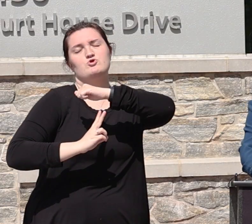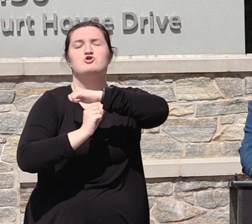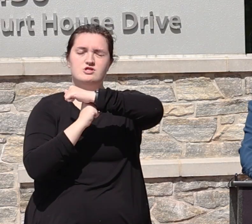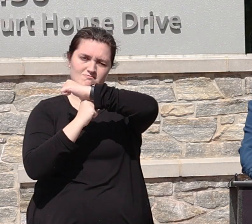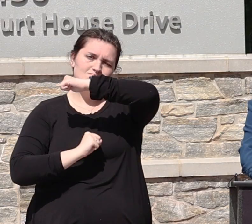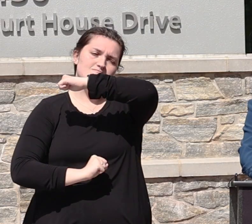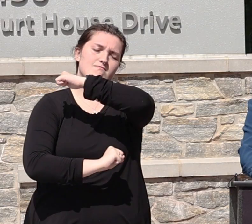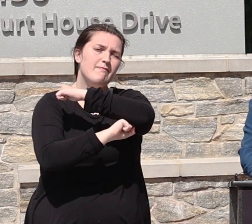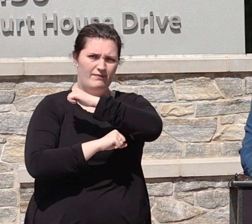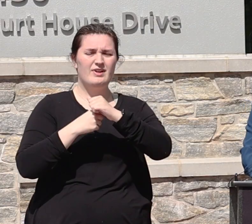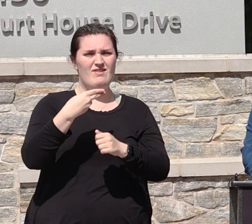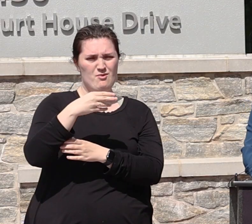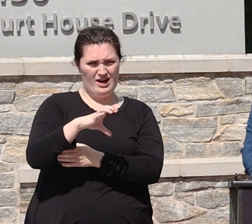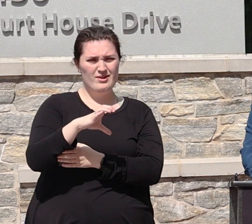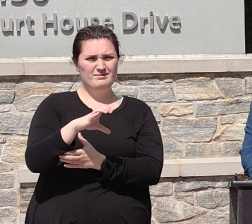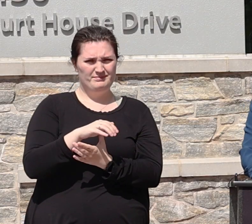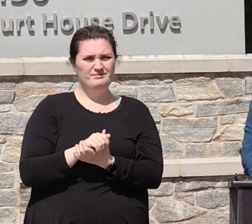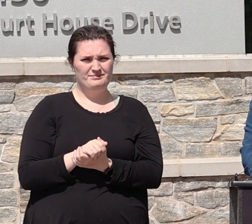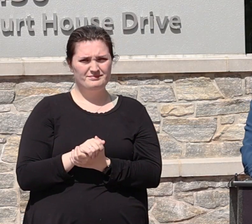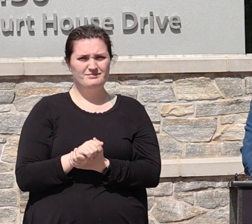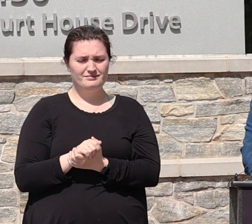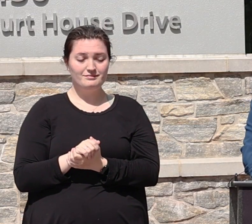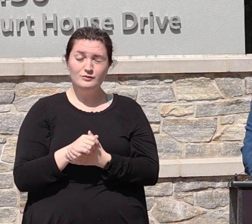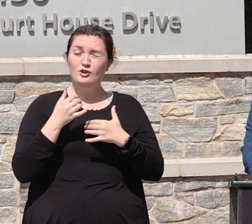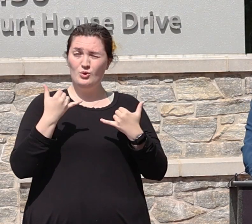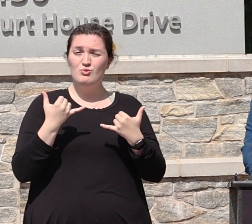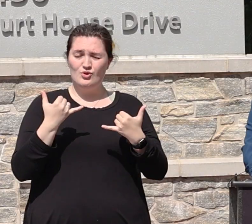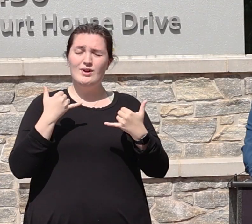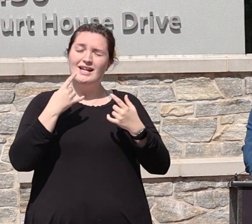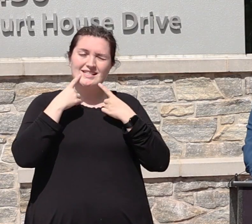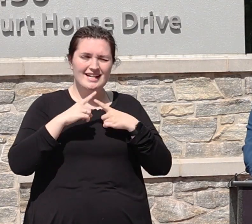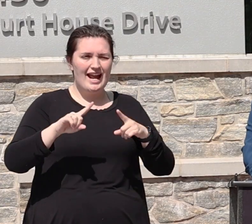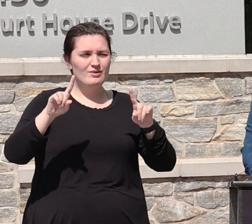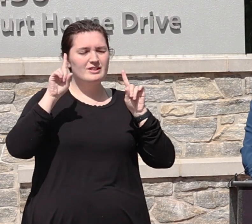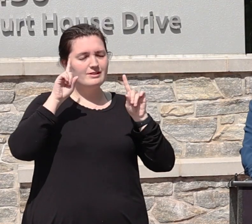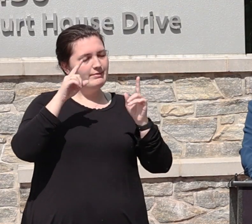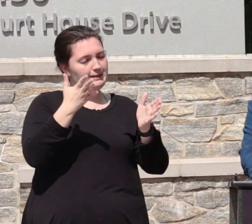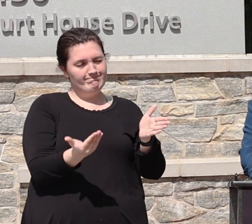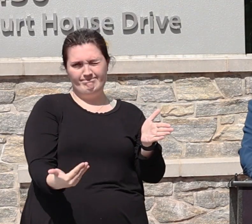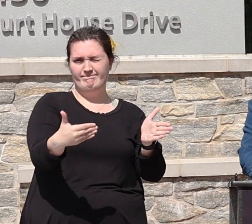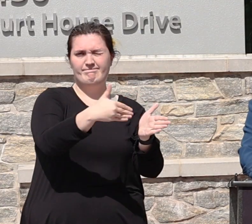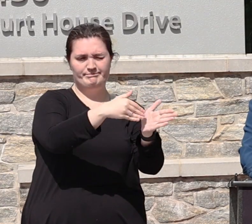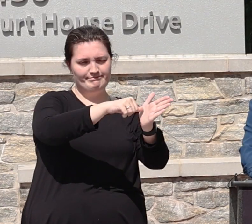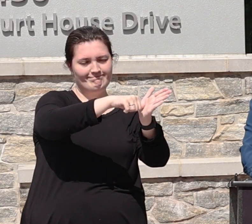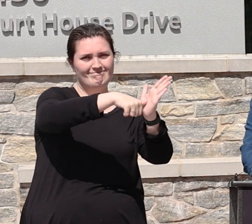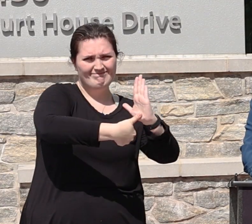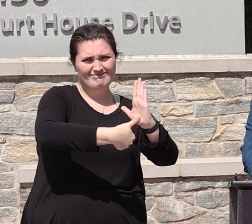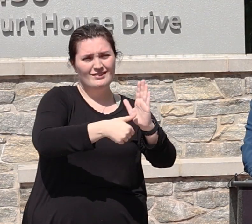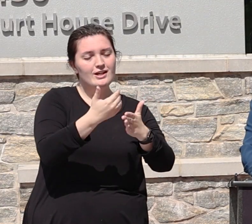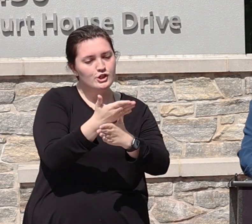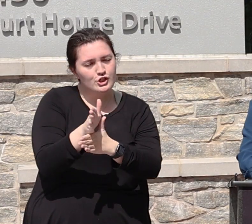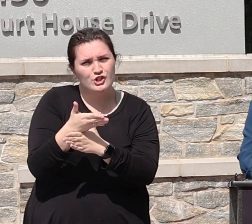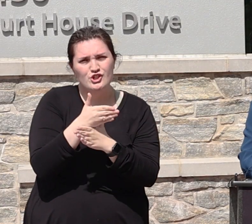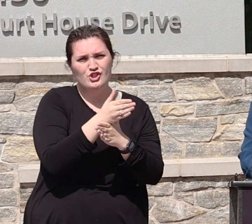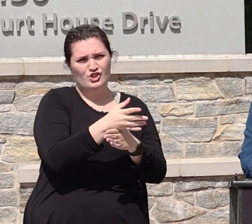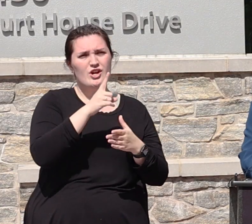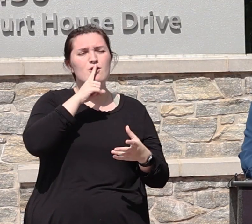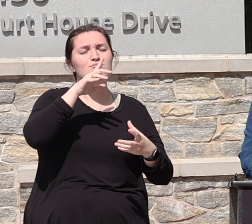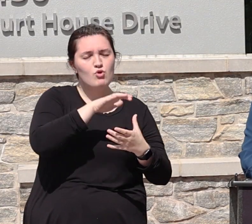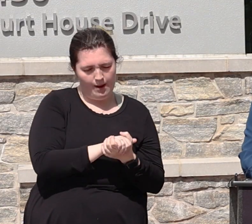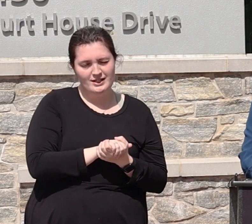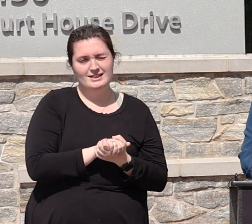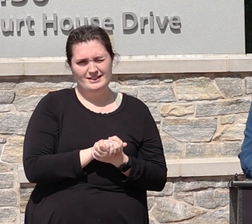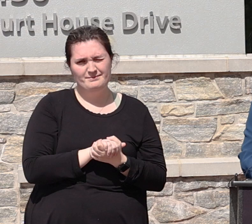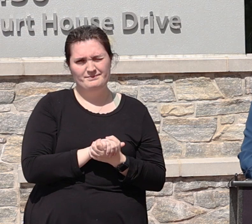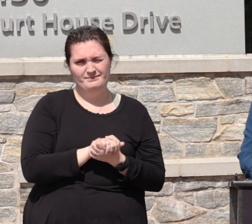County. Today's announcement reaffirms that shared commitment. While work begins